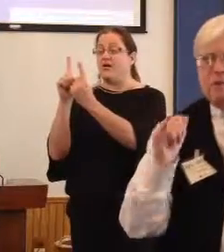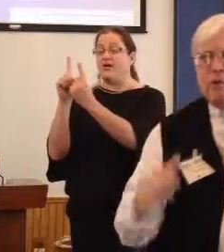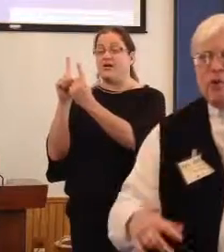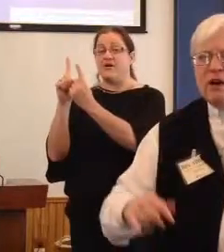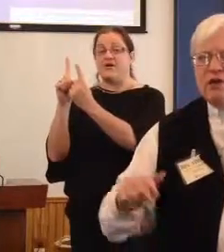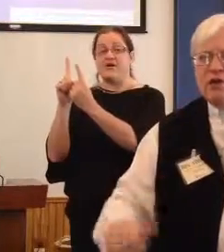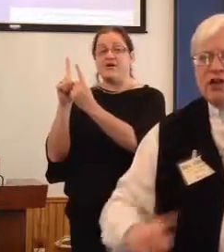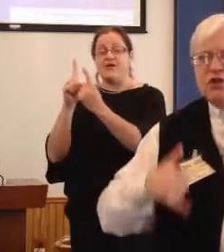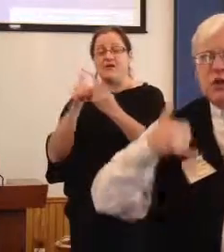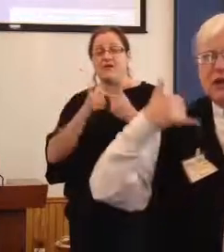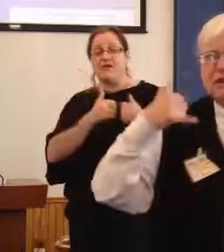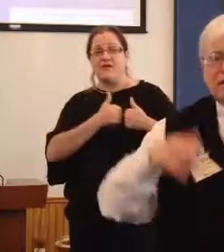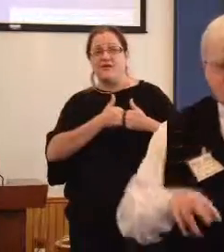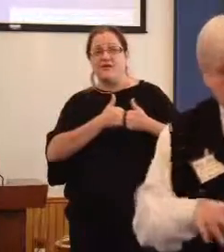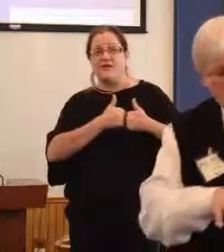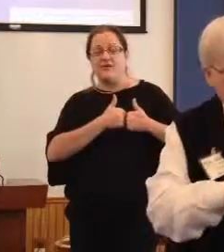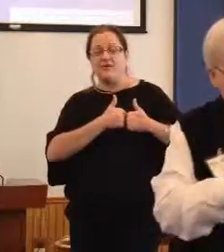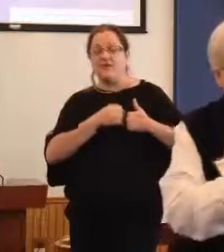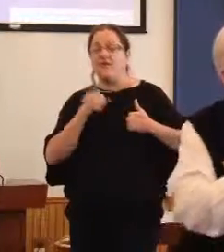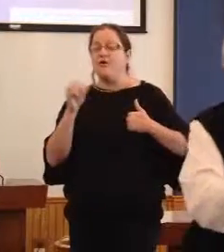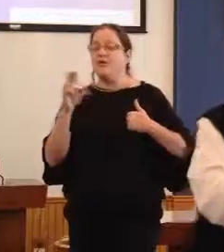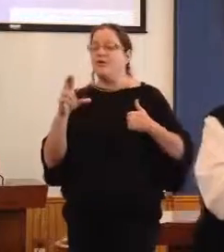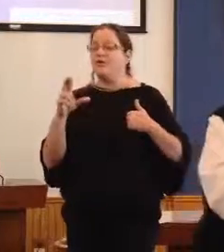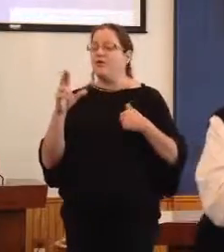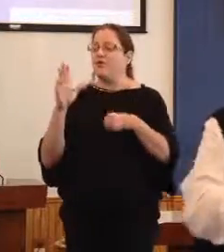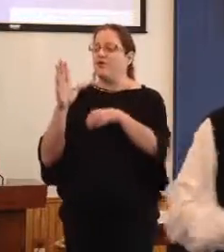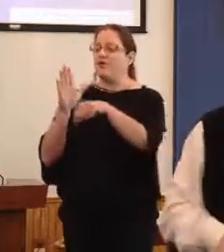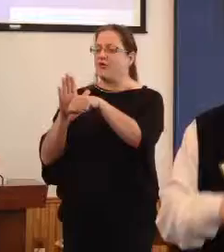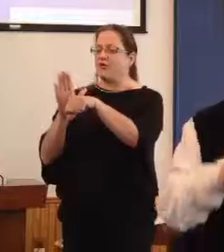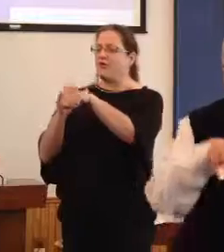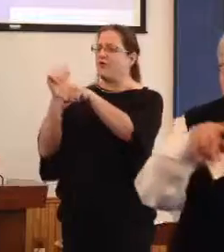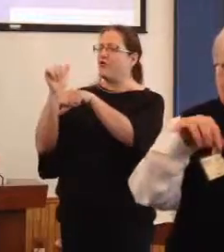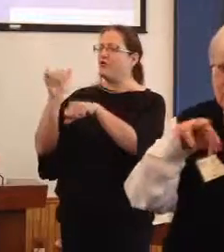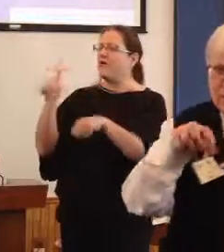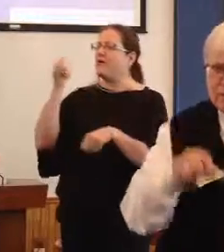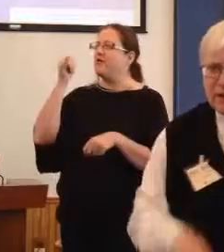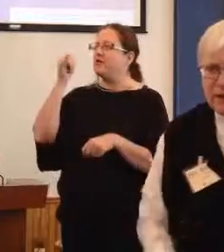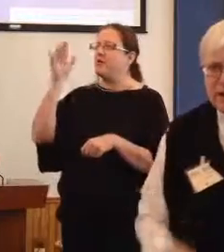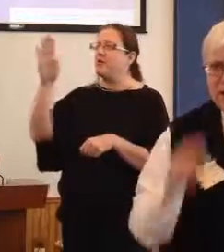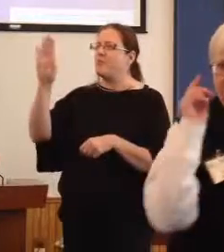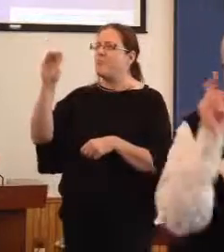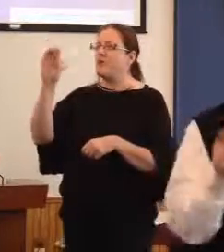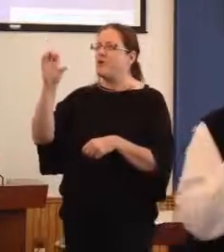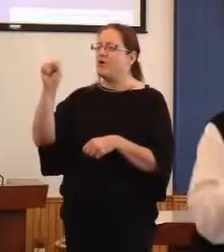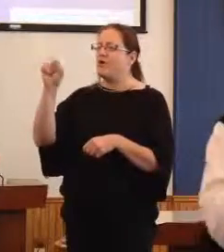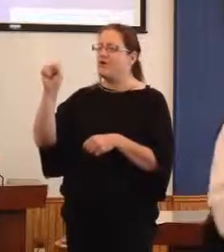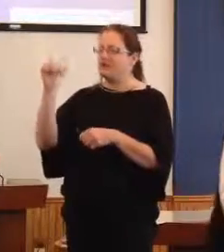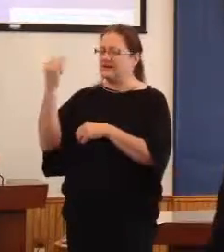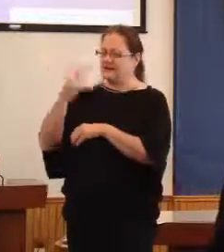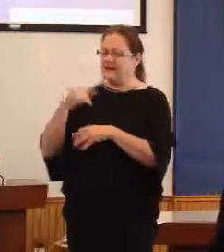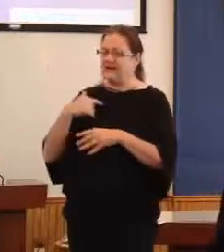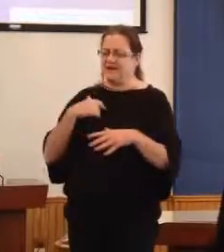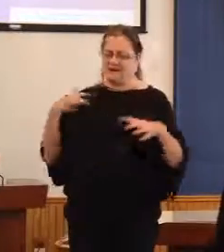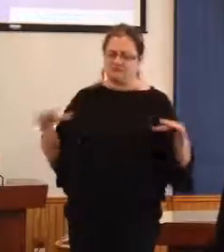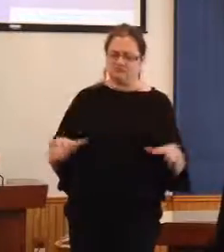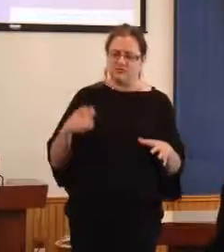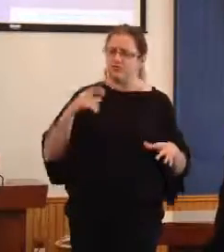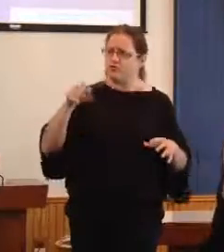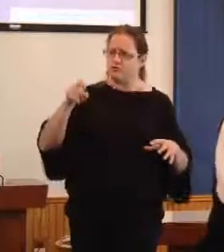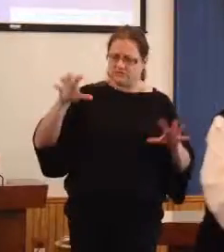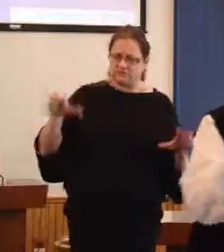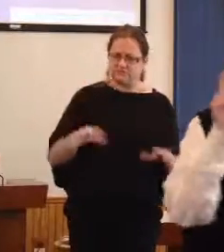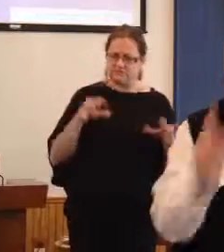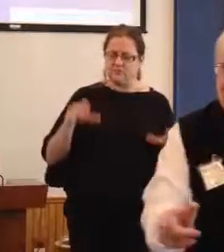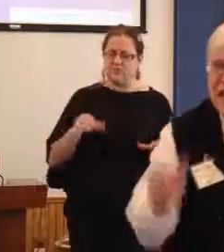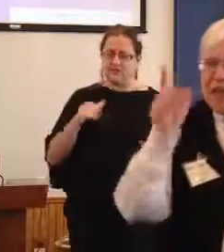Calling that employer just when, or probably today, doing something with your fingers, on that day when